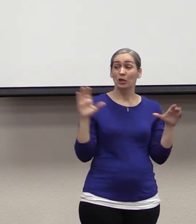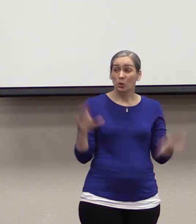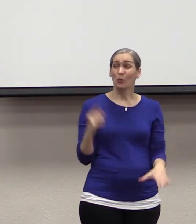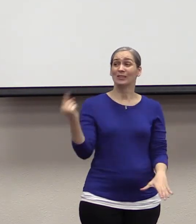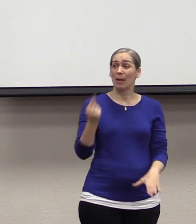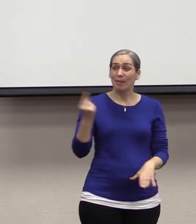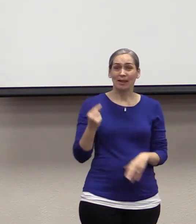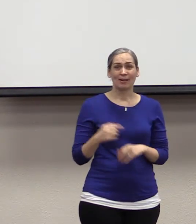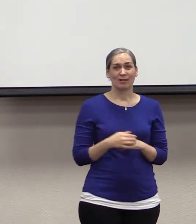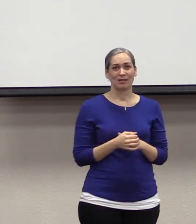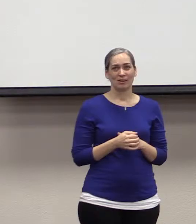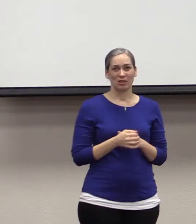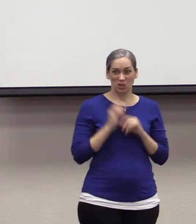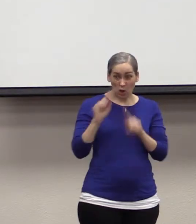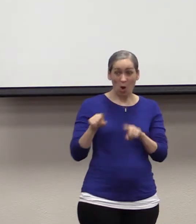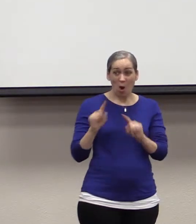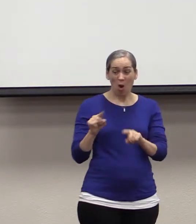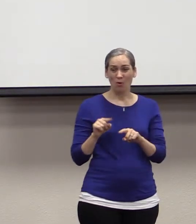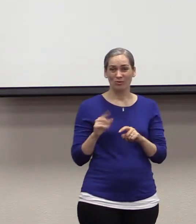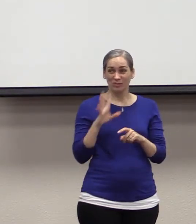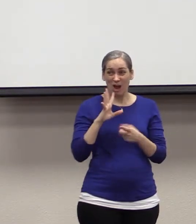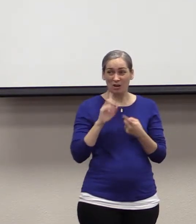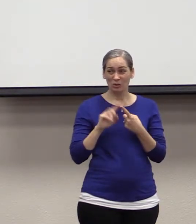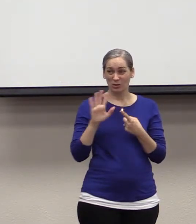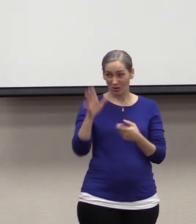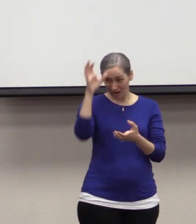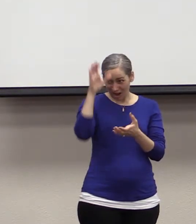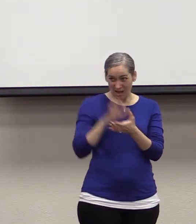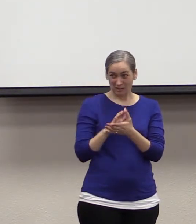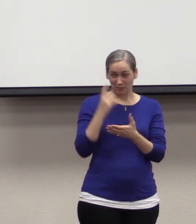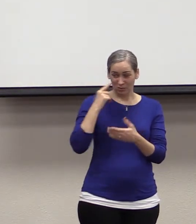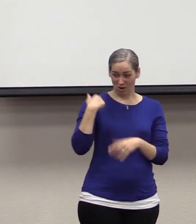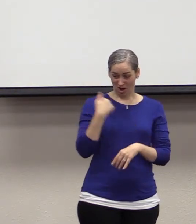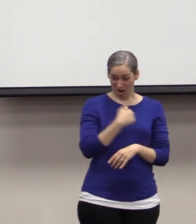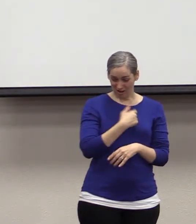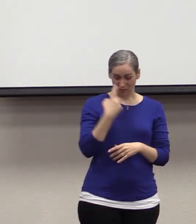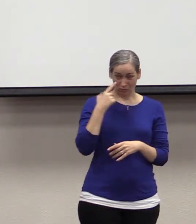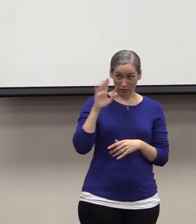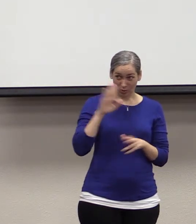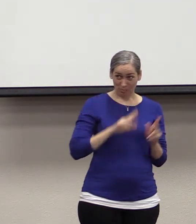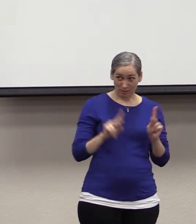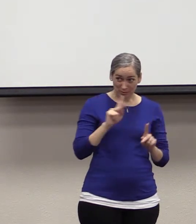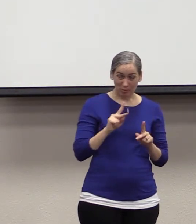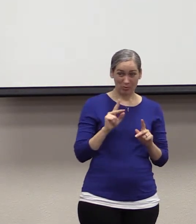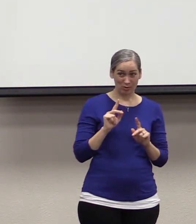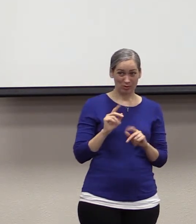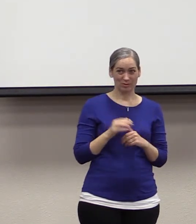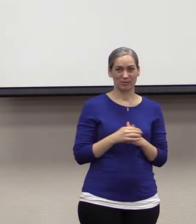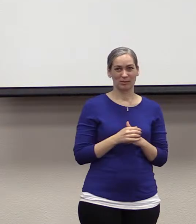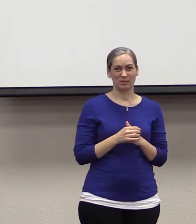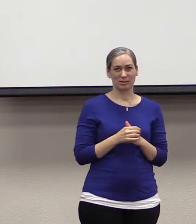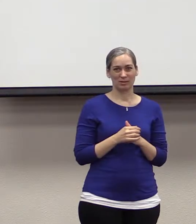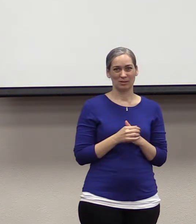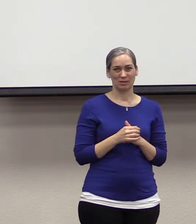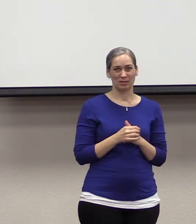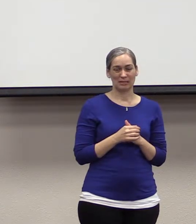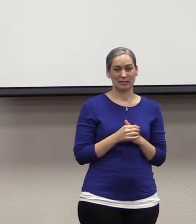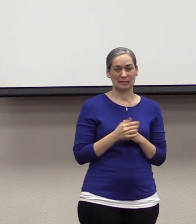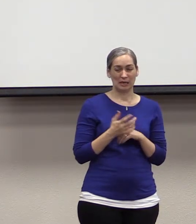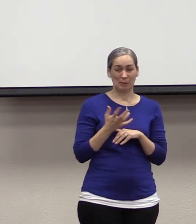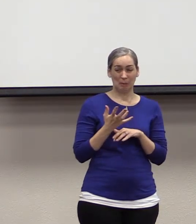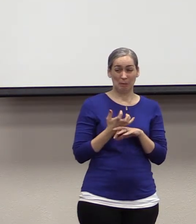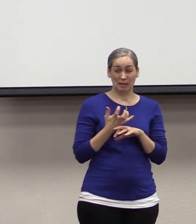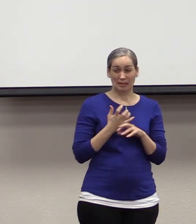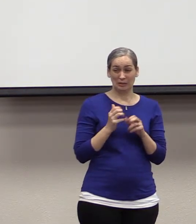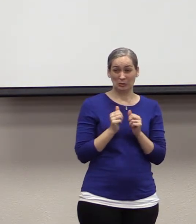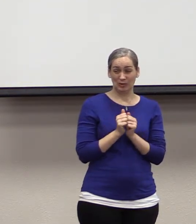something. Go and speak to your husband on our behalf, on the behalf of your people. And he pleads with his